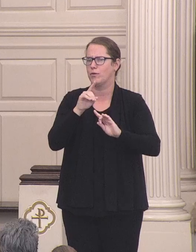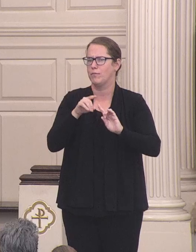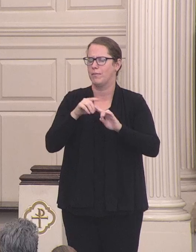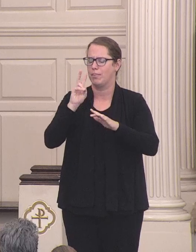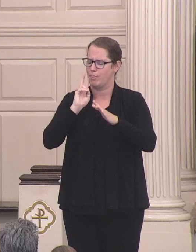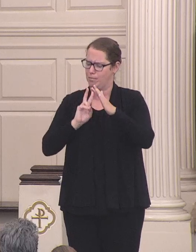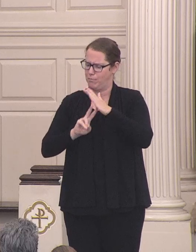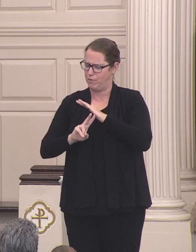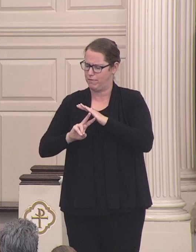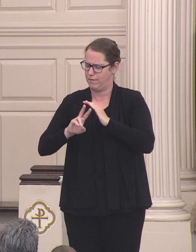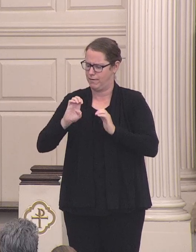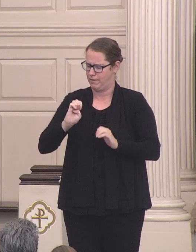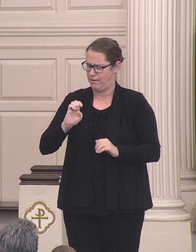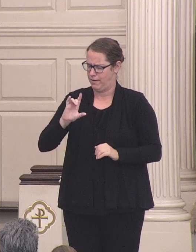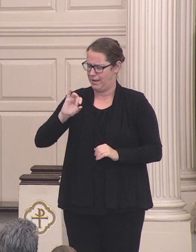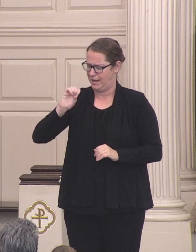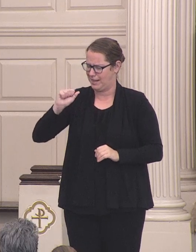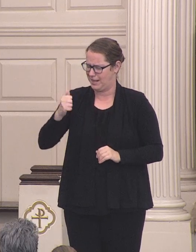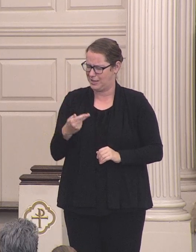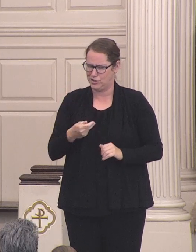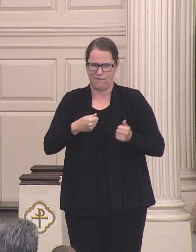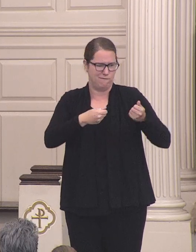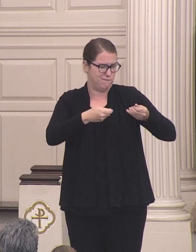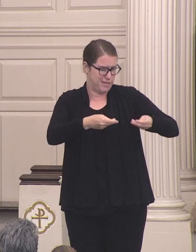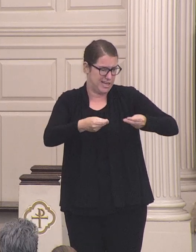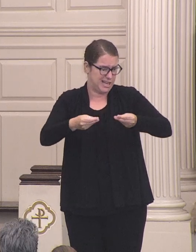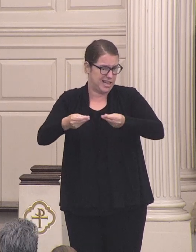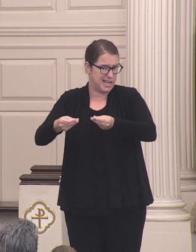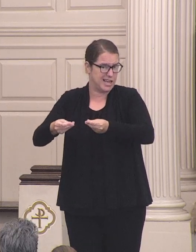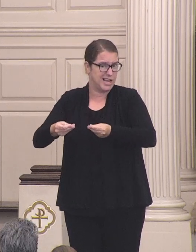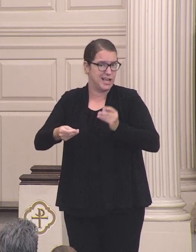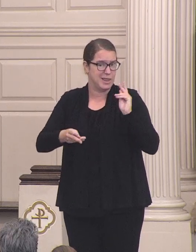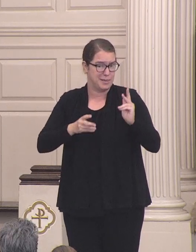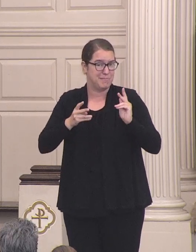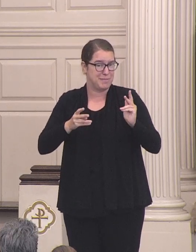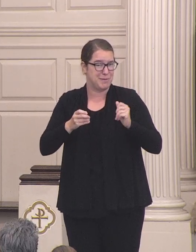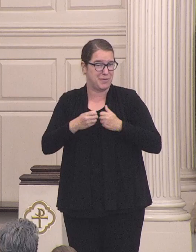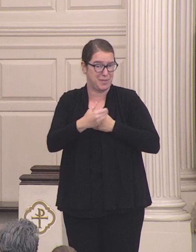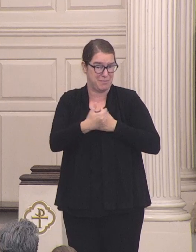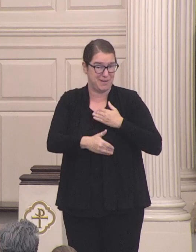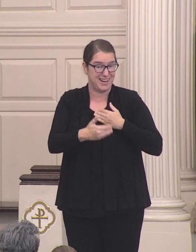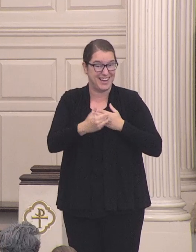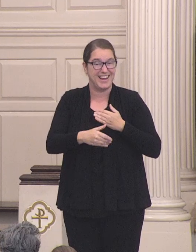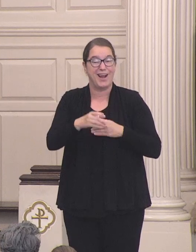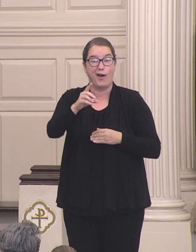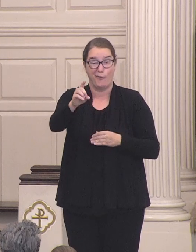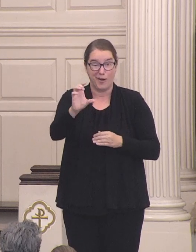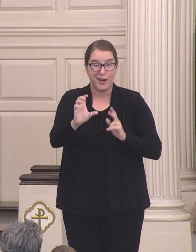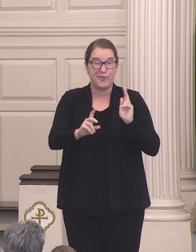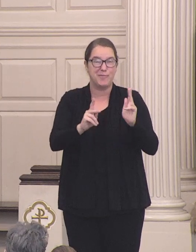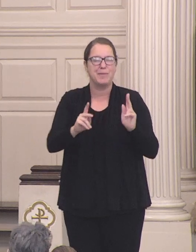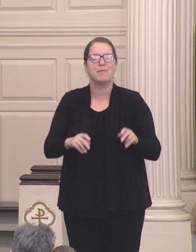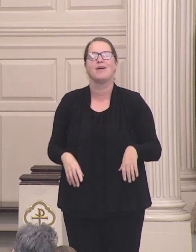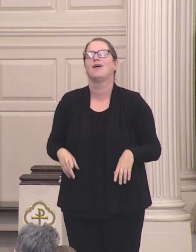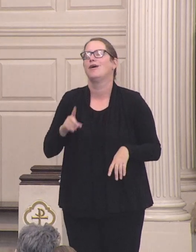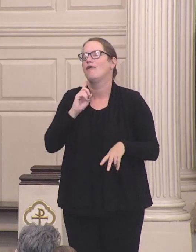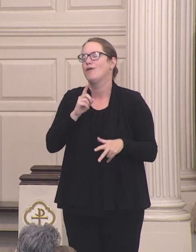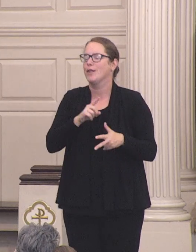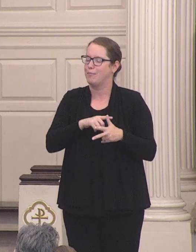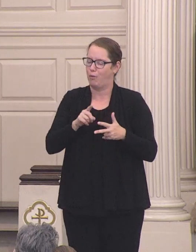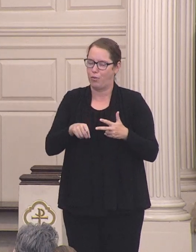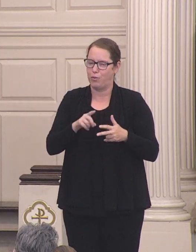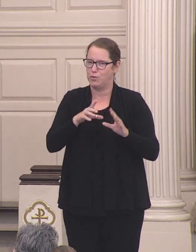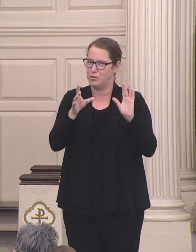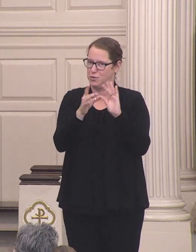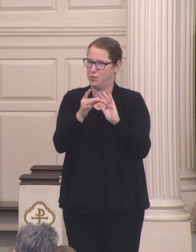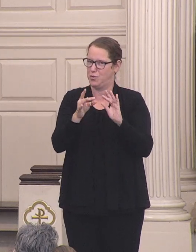And for us, all eating in Scripture is pointing to the Eucharist, the meal. And